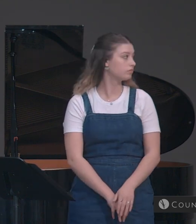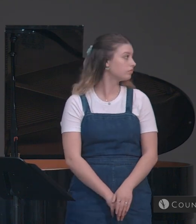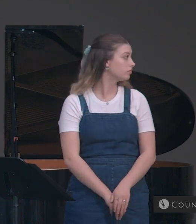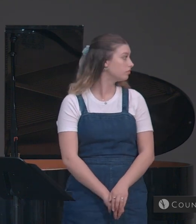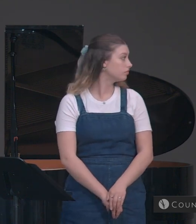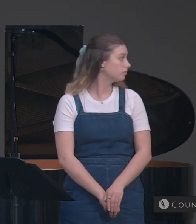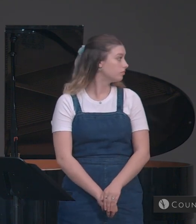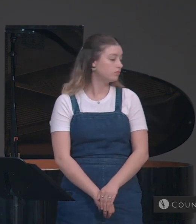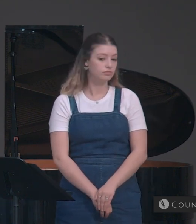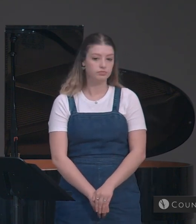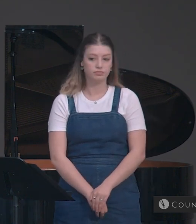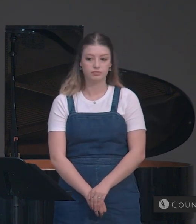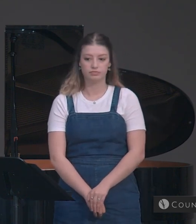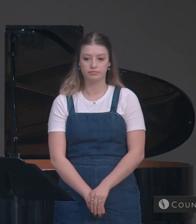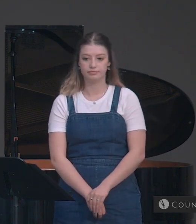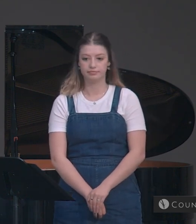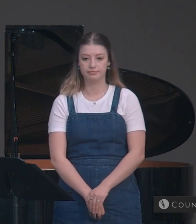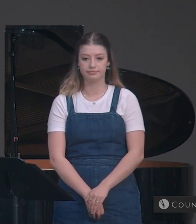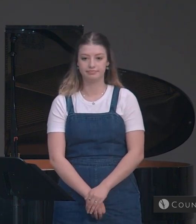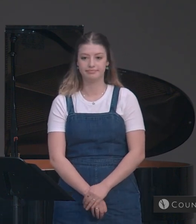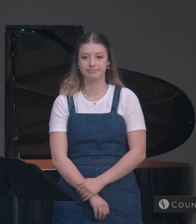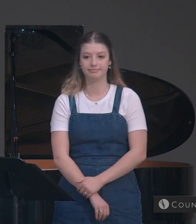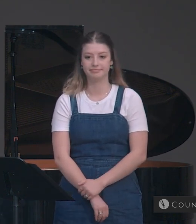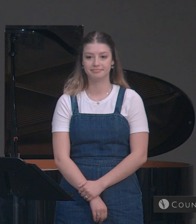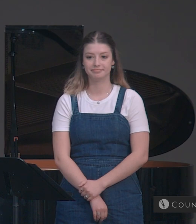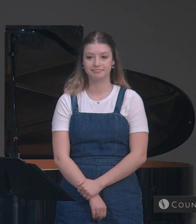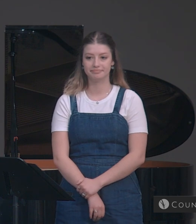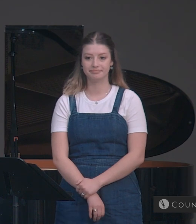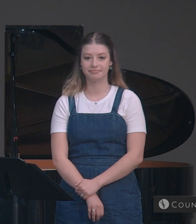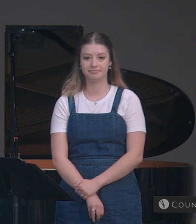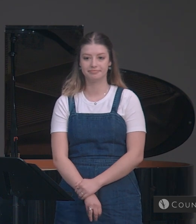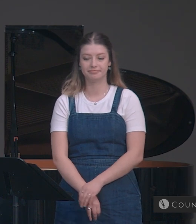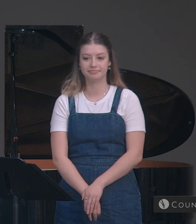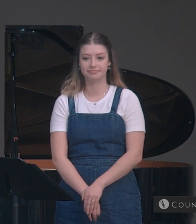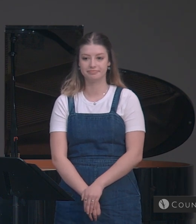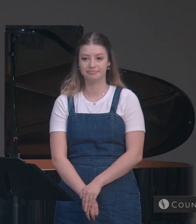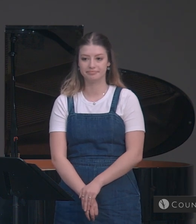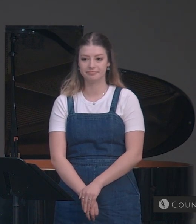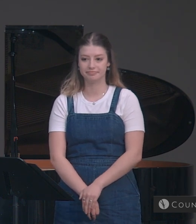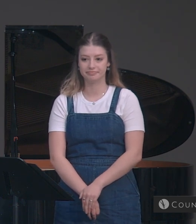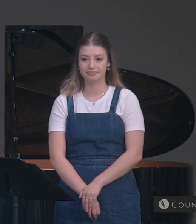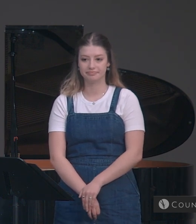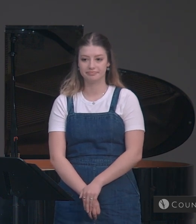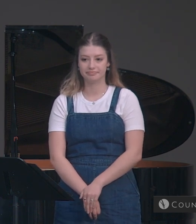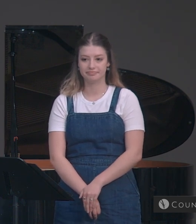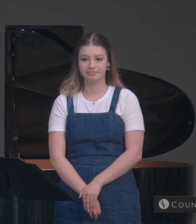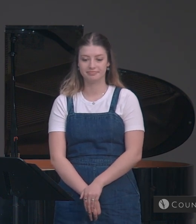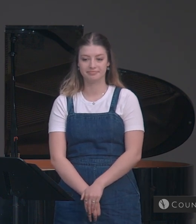Thank you.